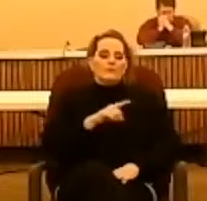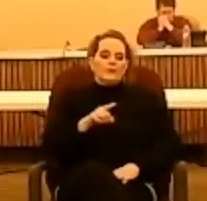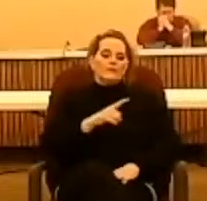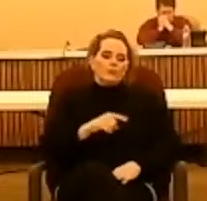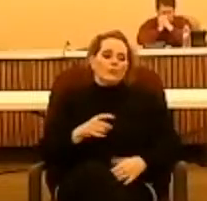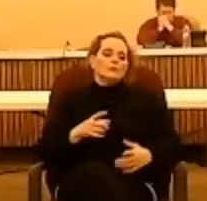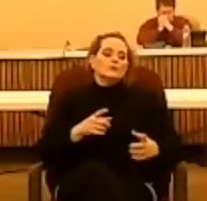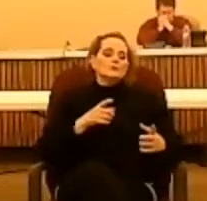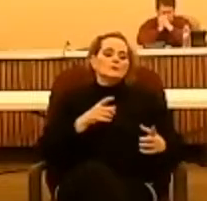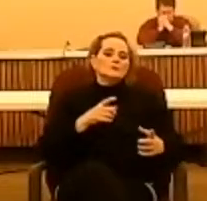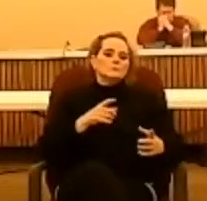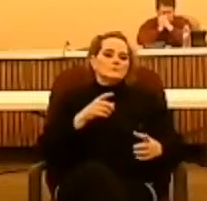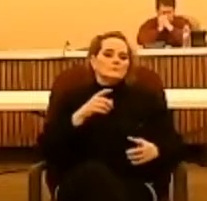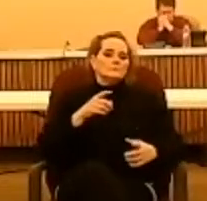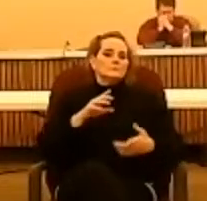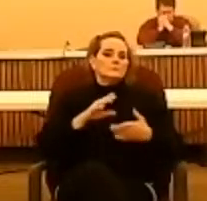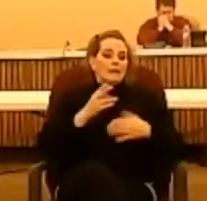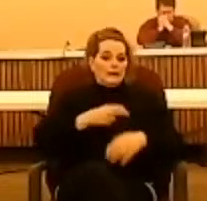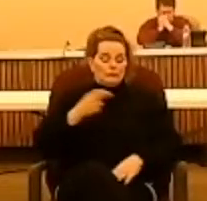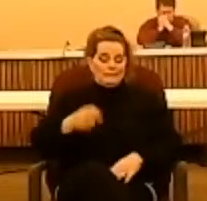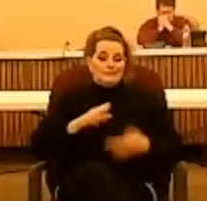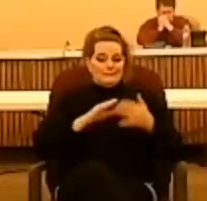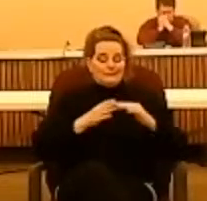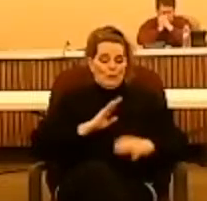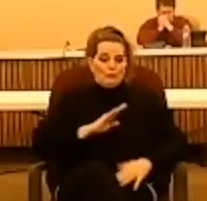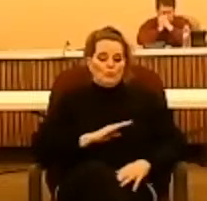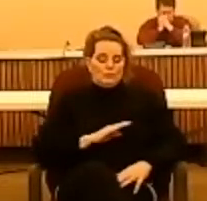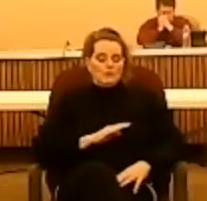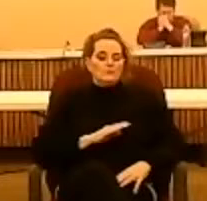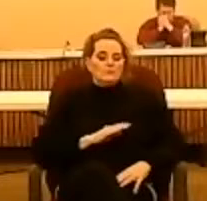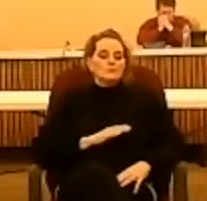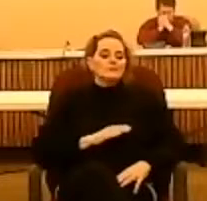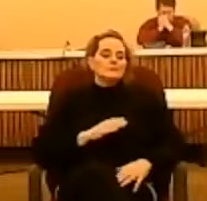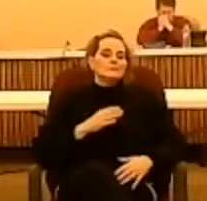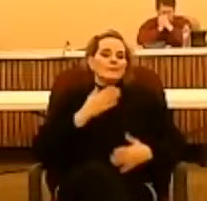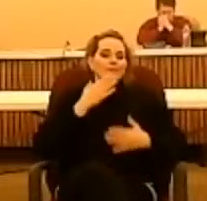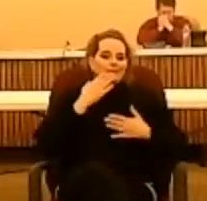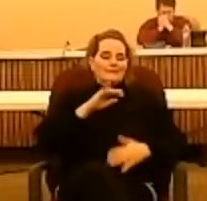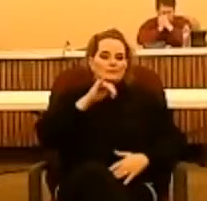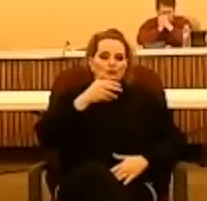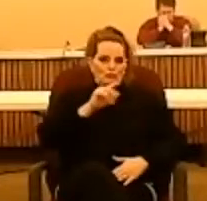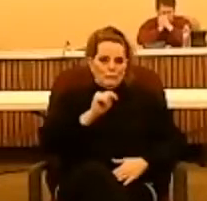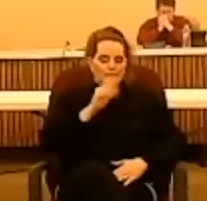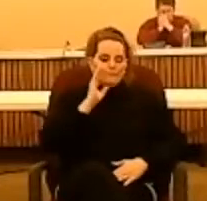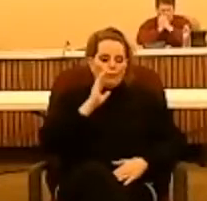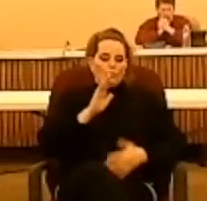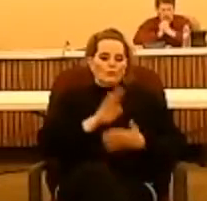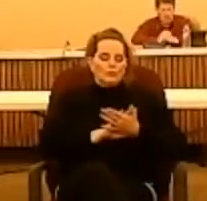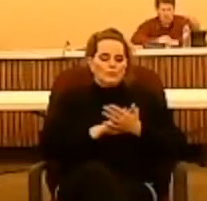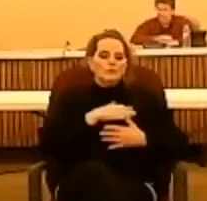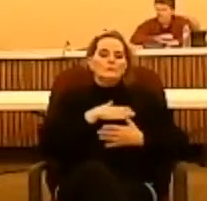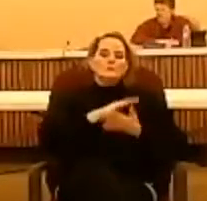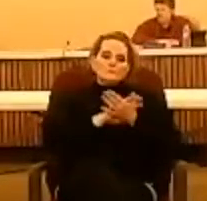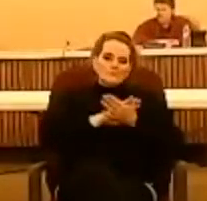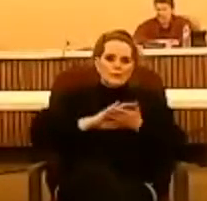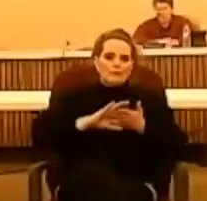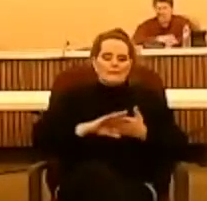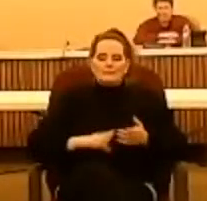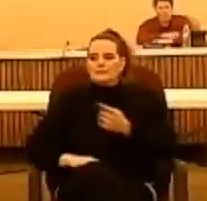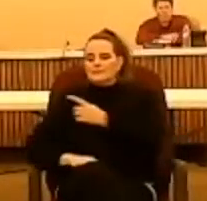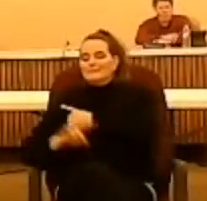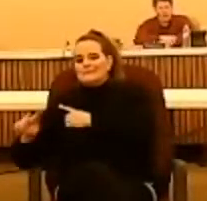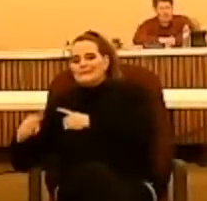acknowledges this donation and thanks Janice M. Butts for her generosity. Seconded. Again, make